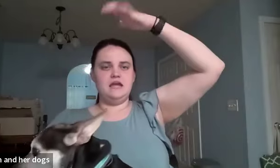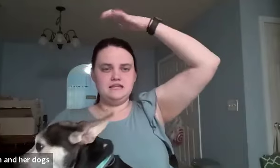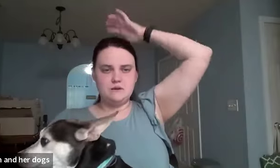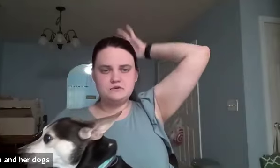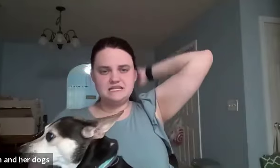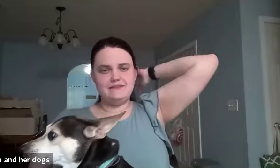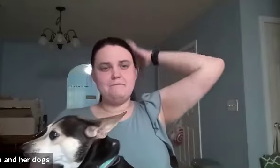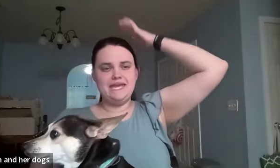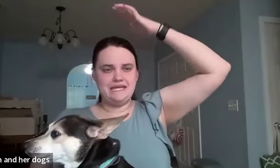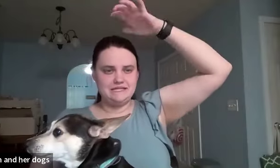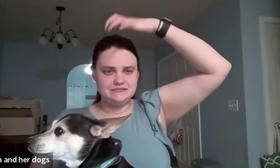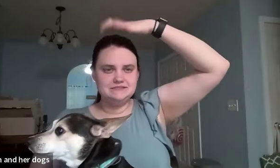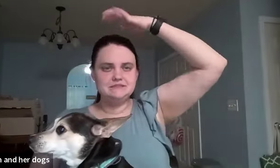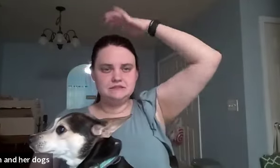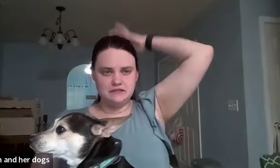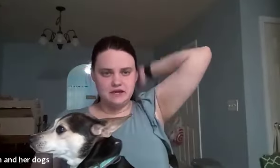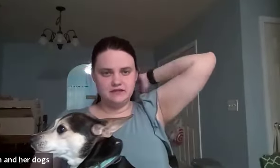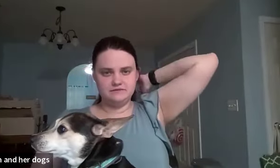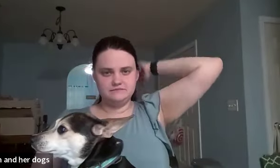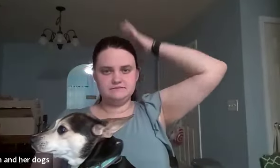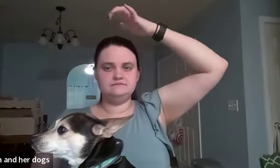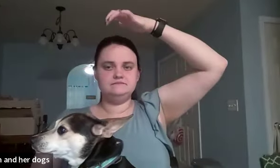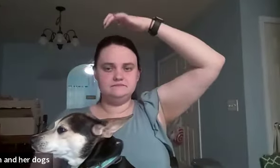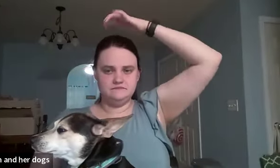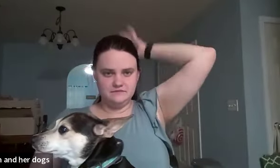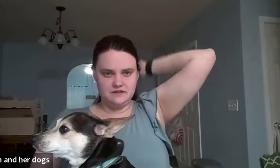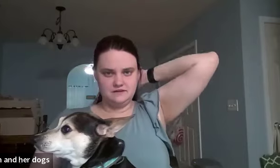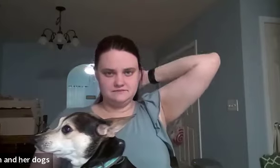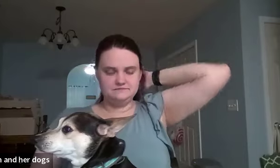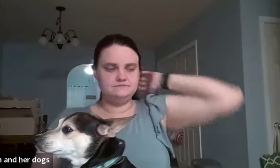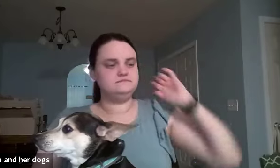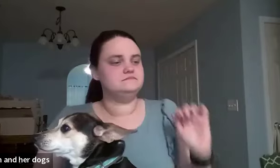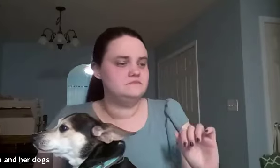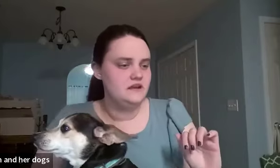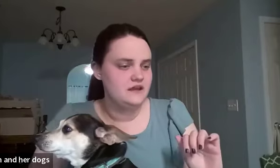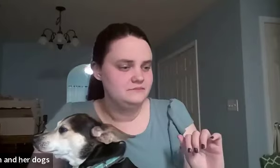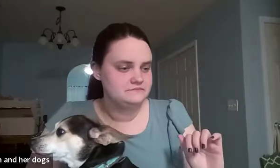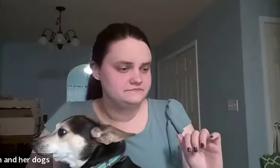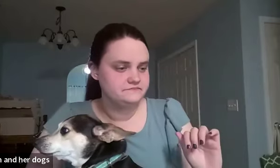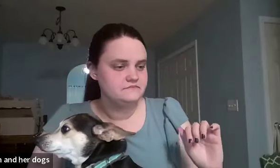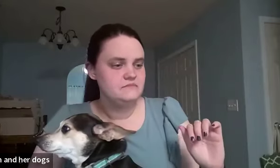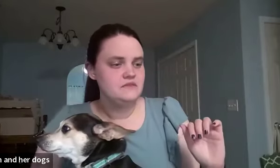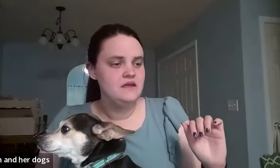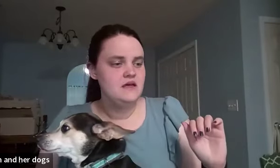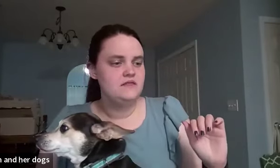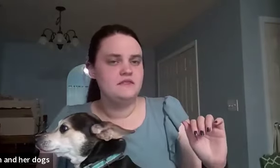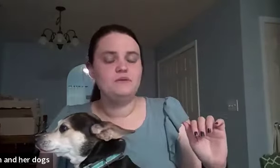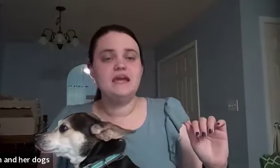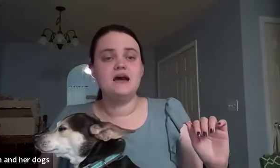And it's representing the mane. Lion. Lion. Okay. Then we